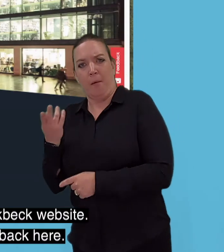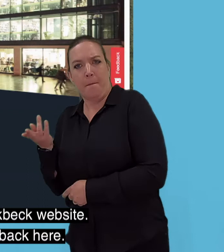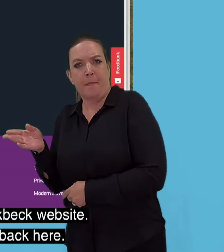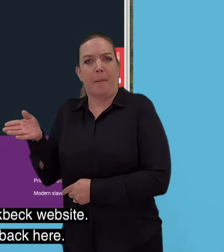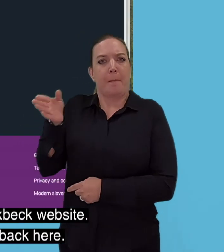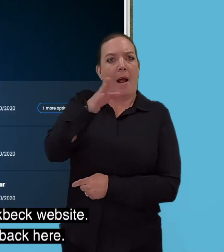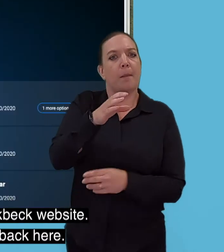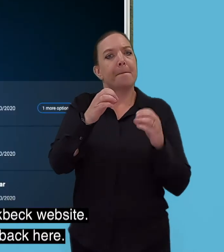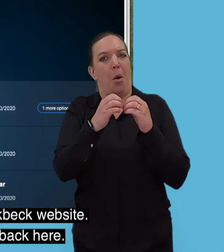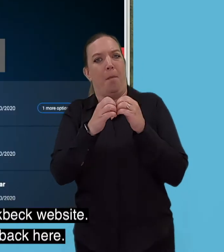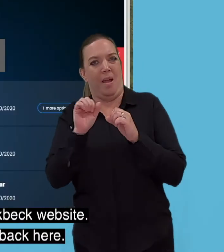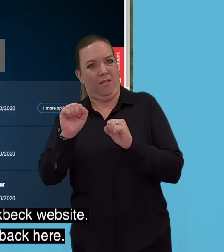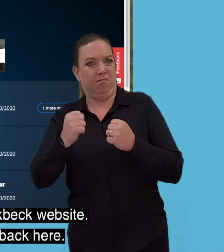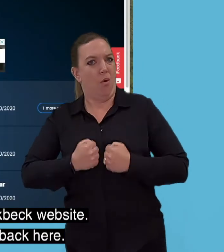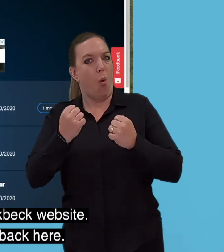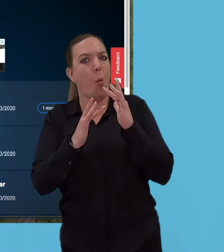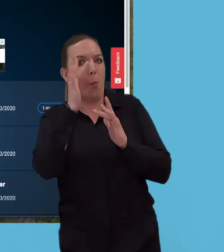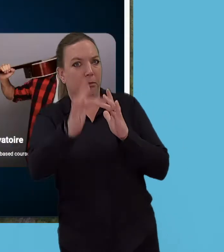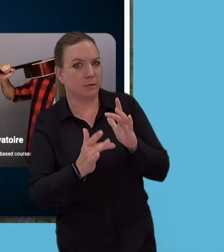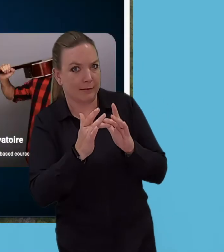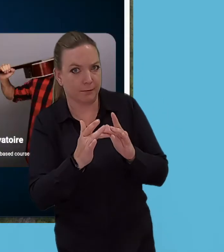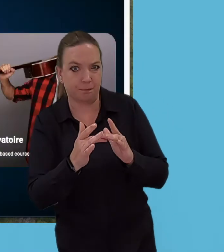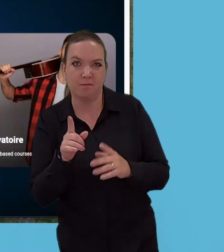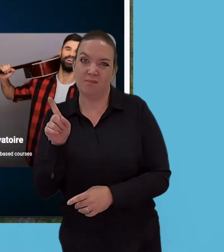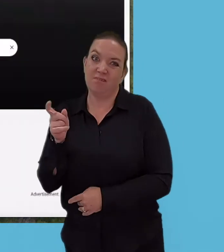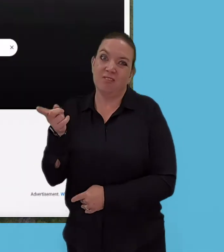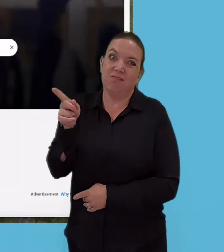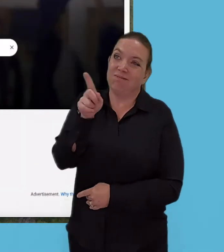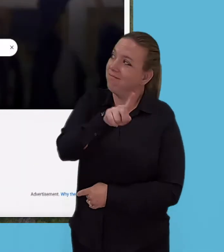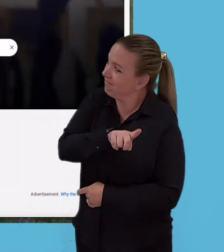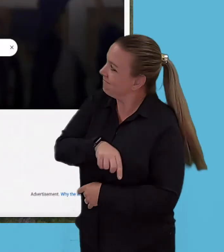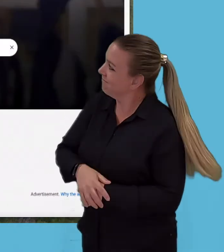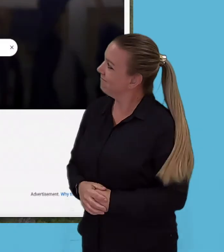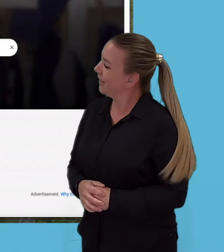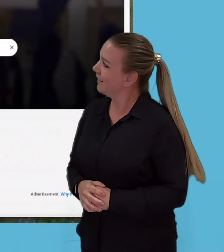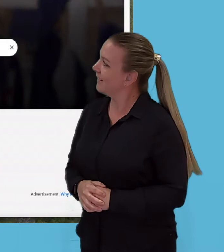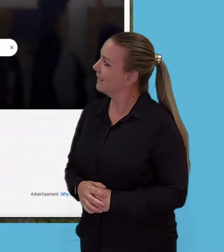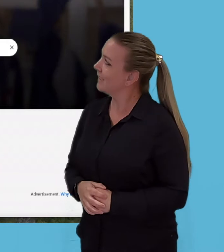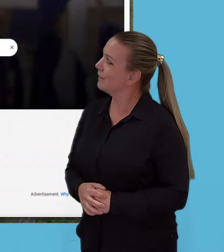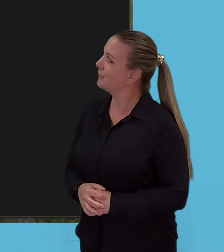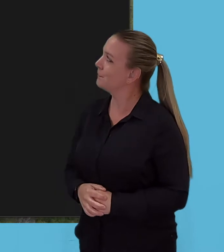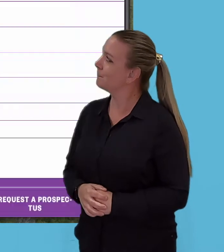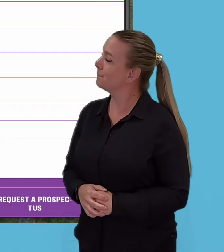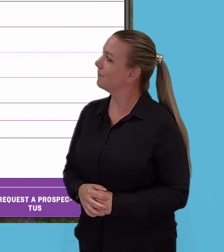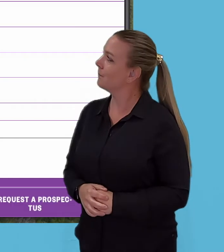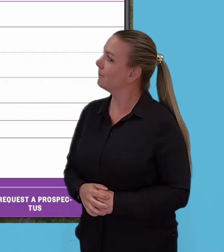We're going to head back to the Birkbeck website. So back through all of here,